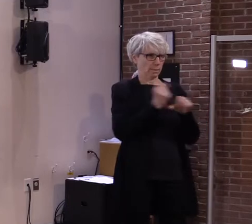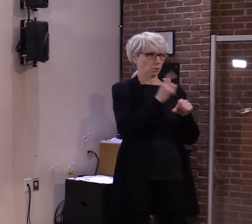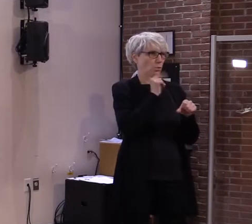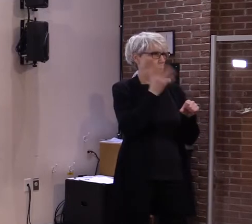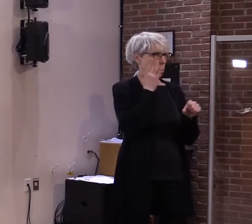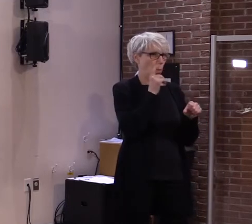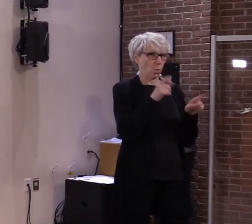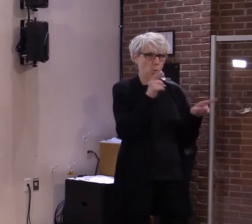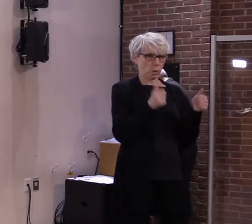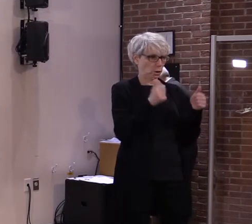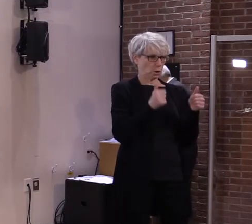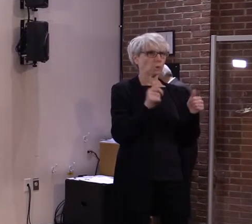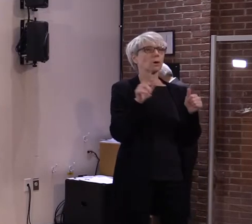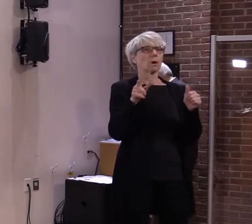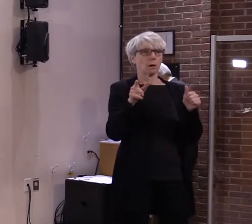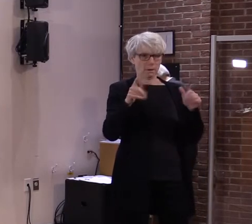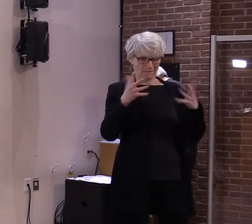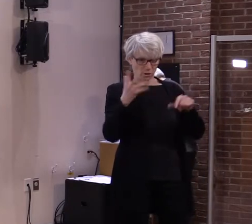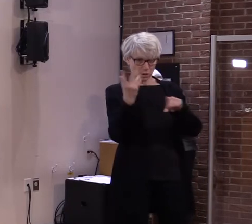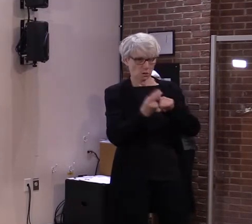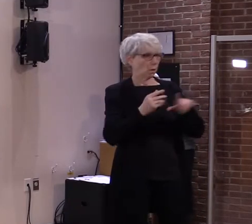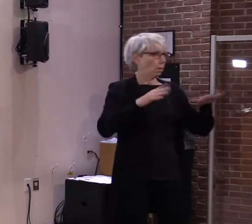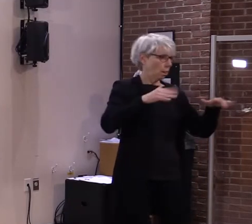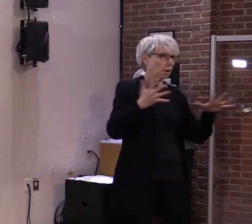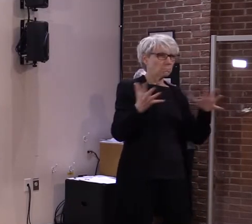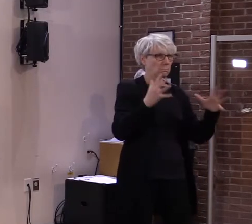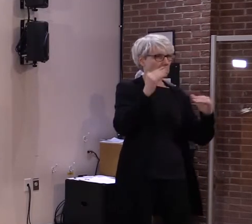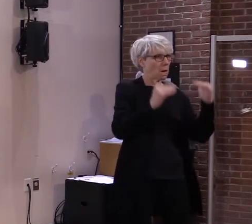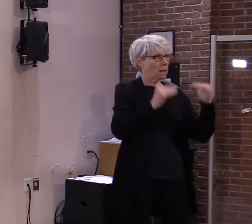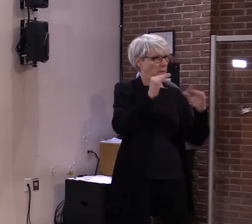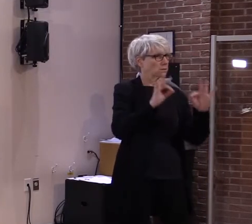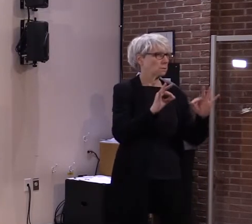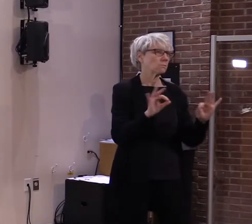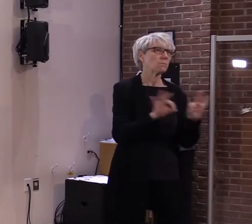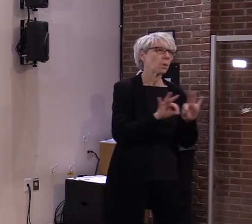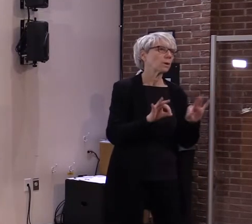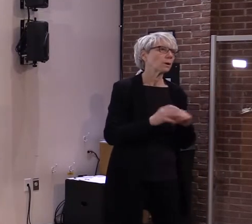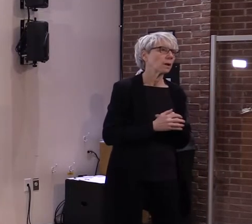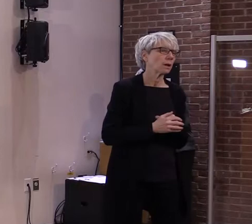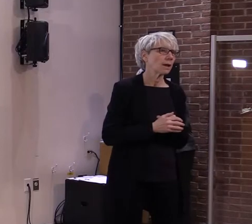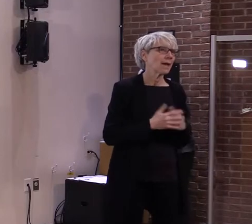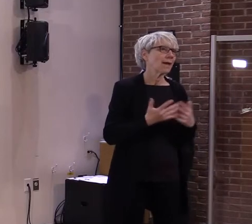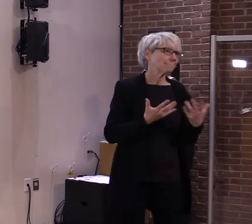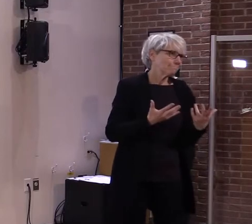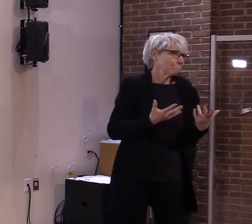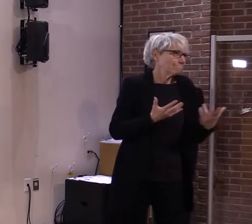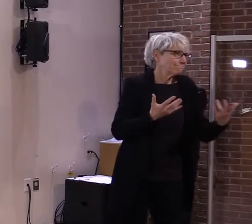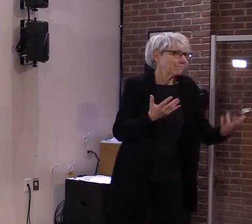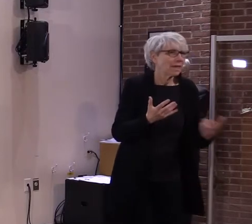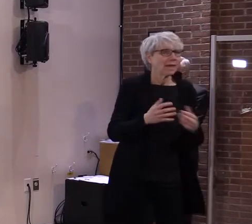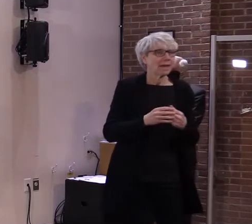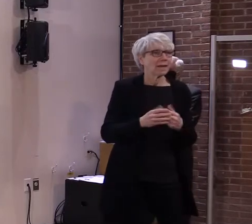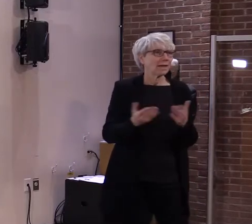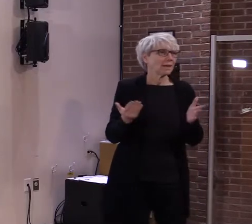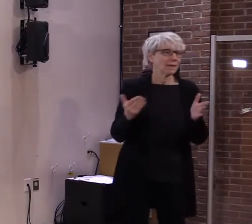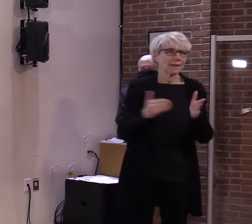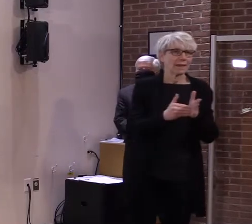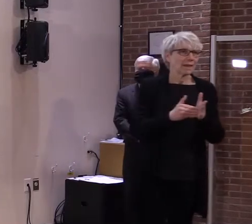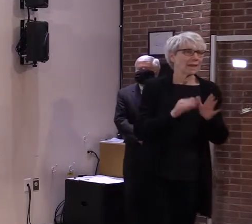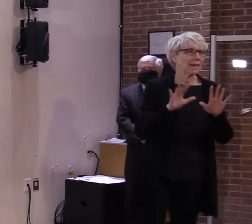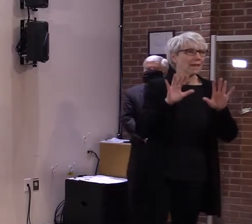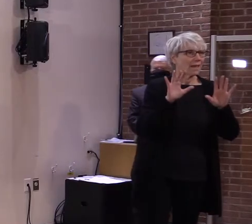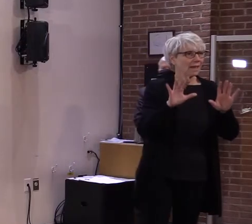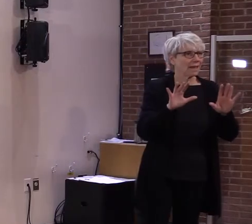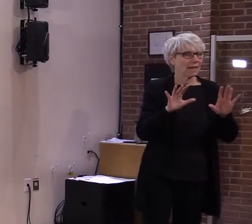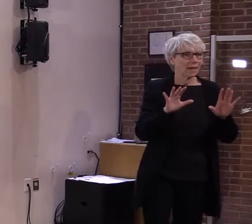guests and trying to keep track of that. So it's, again, I just want to reiterate that people don't have